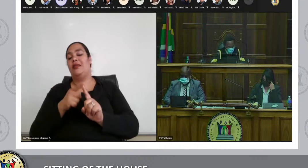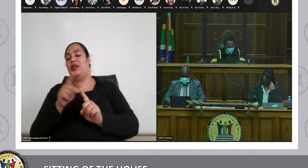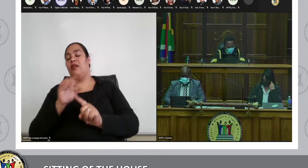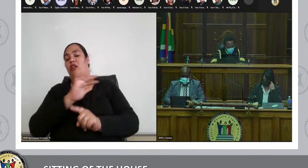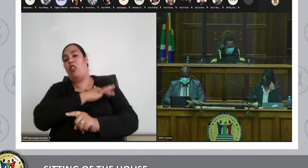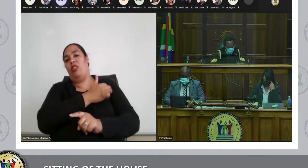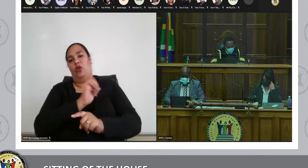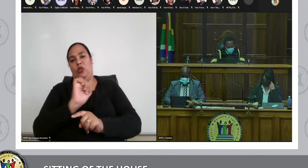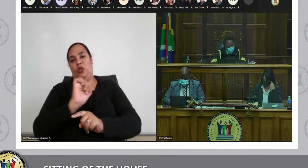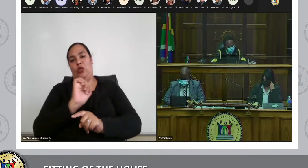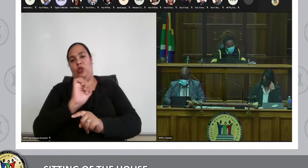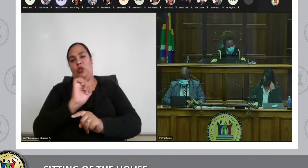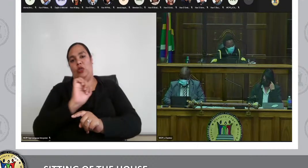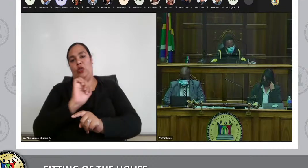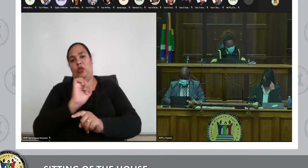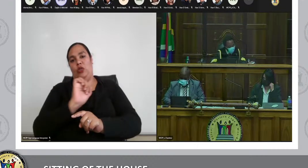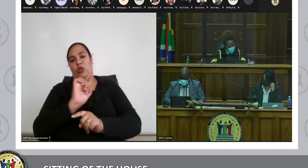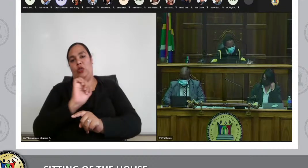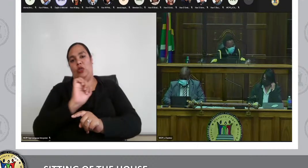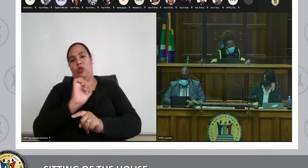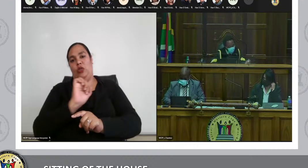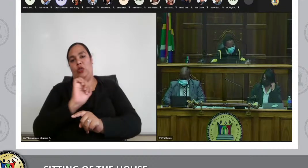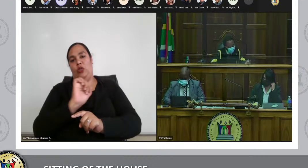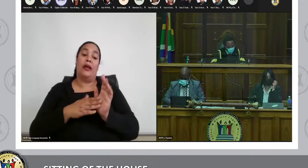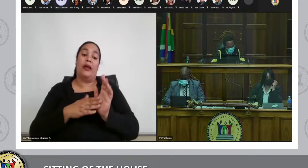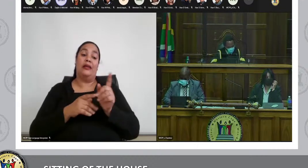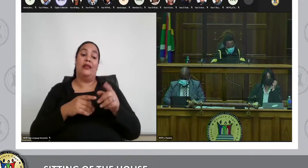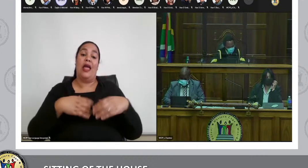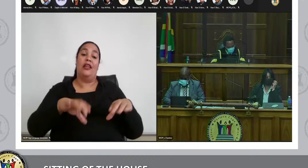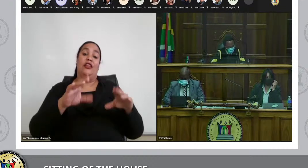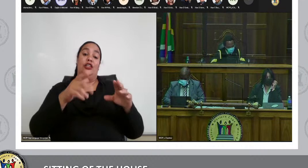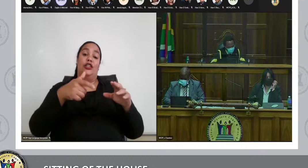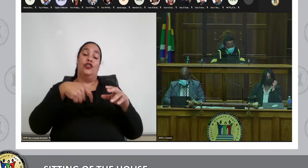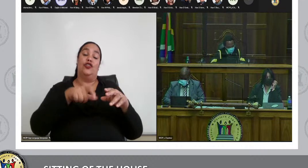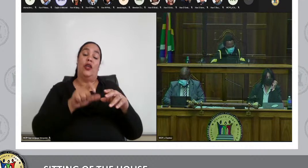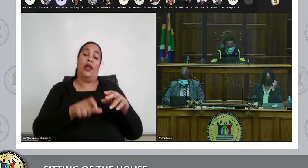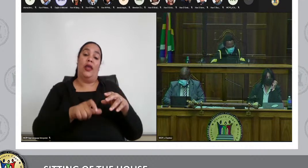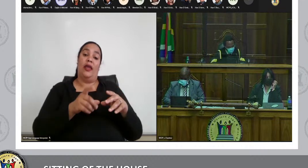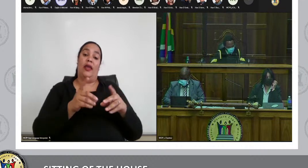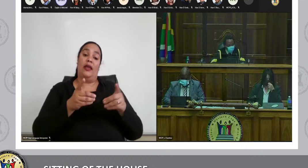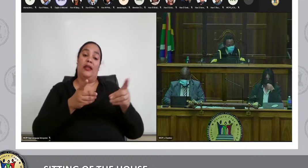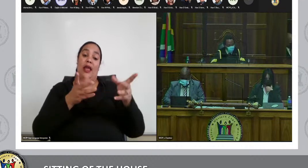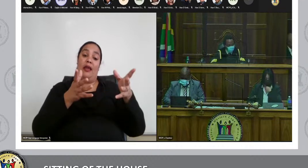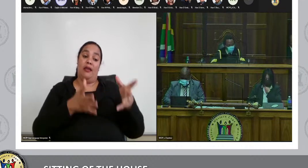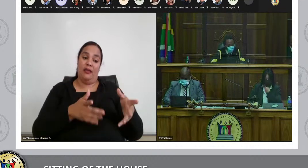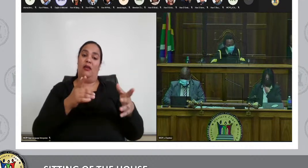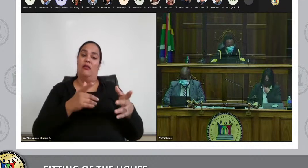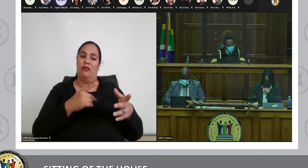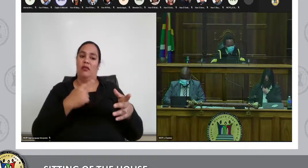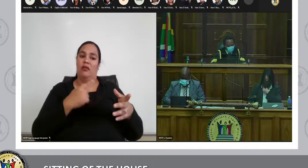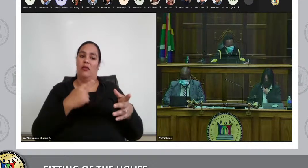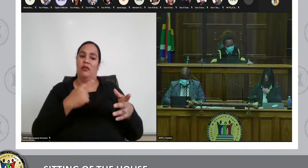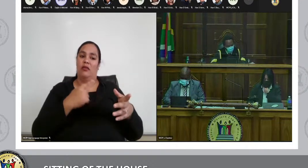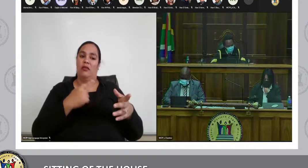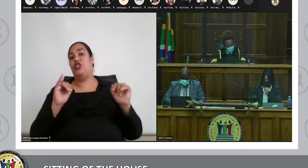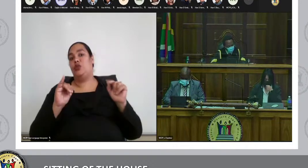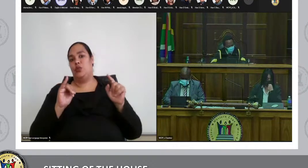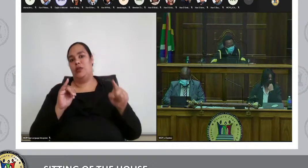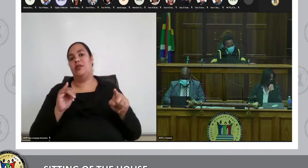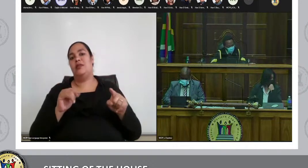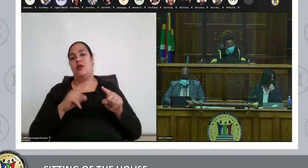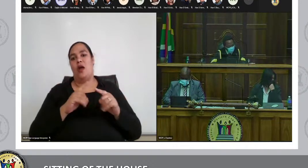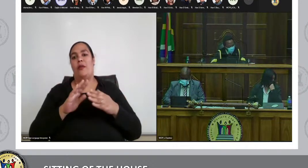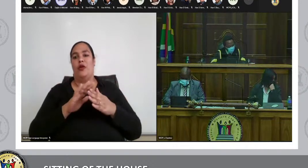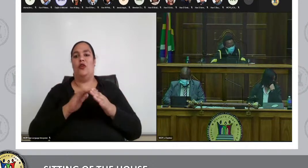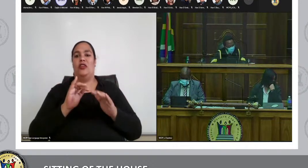authority. Whilst the claims against the acting chief director are considered to be serious in terms of the